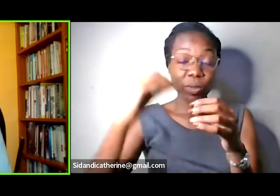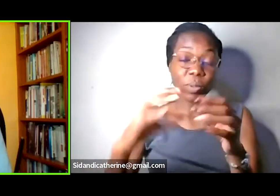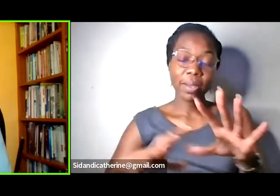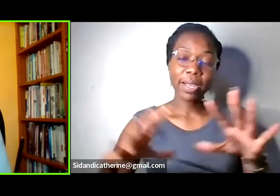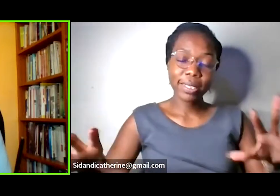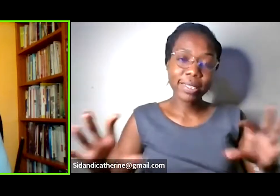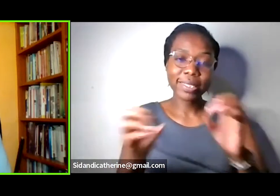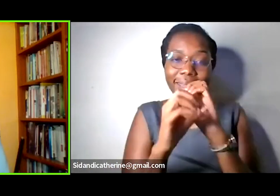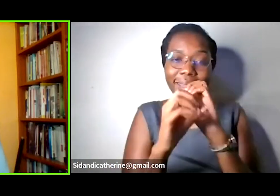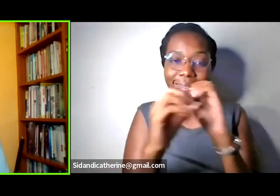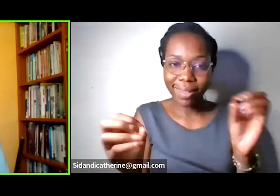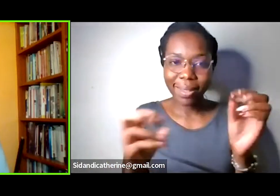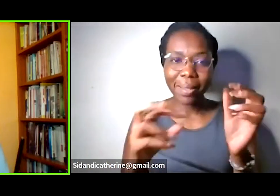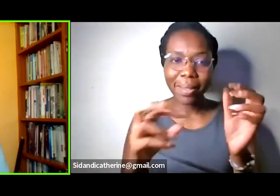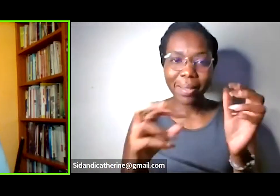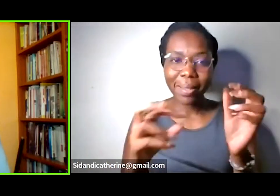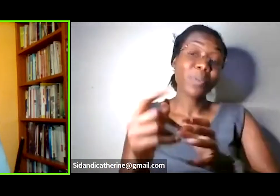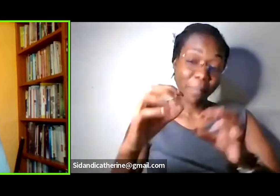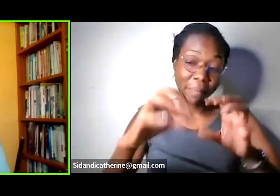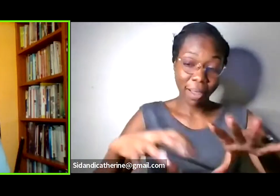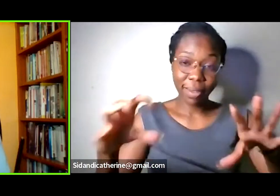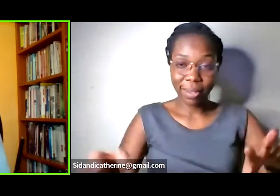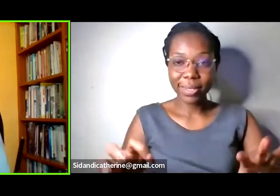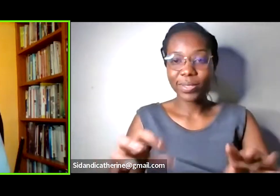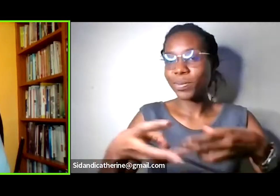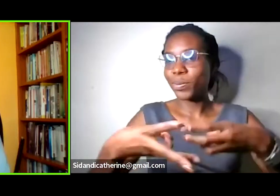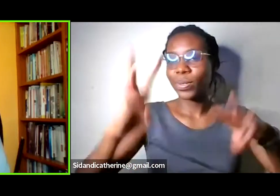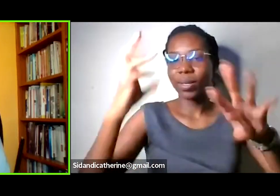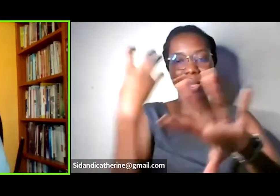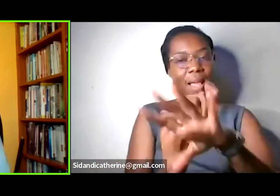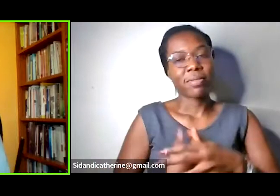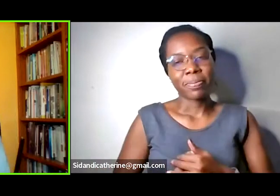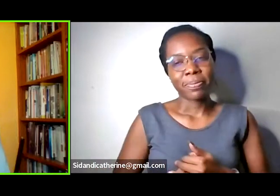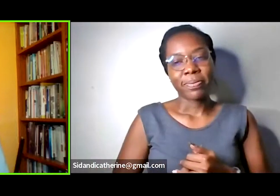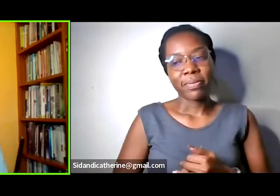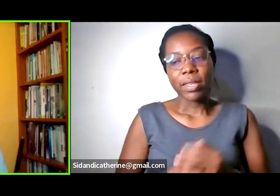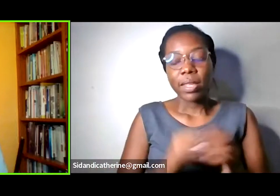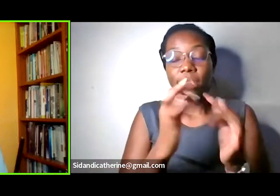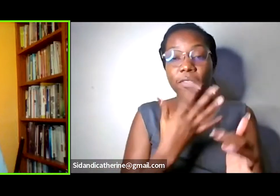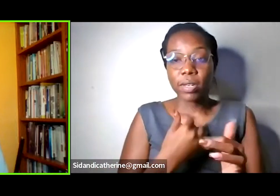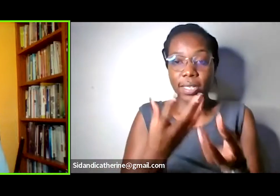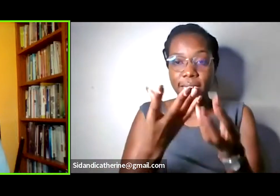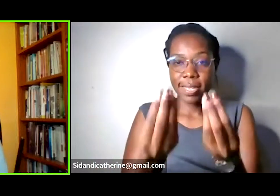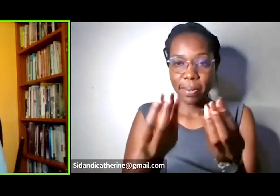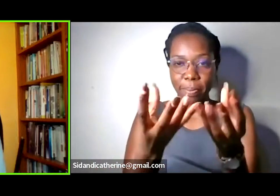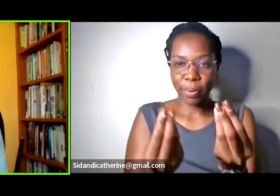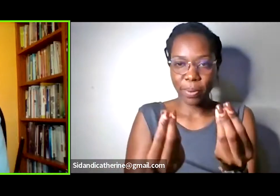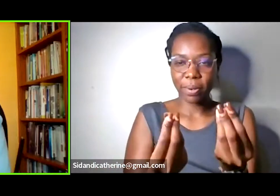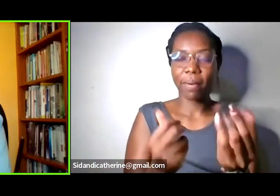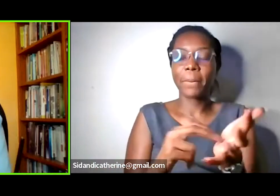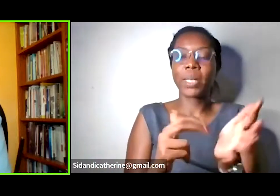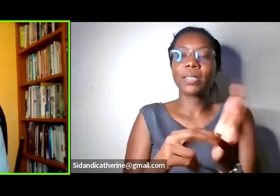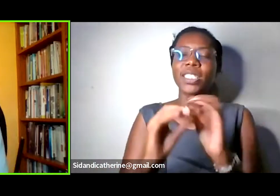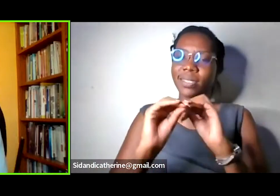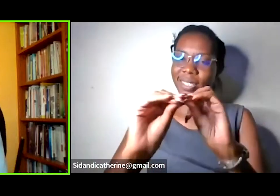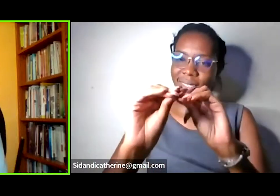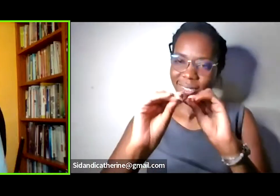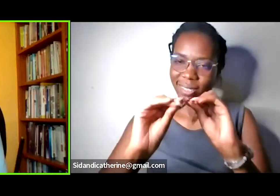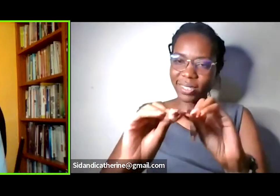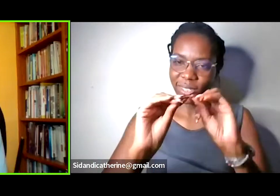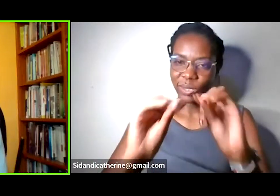talk to me, connect with me. Now, item number 2 of cracking the code is this. Somebody to write